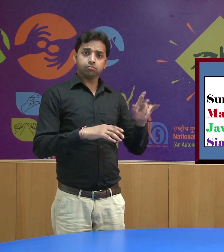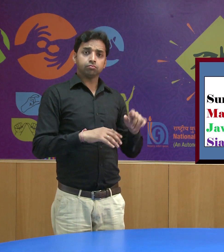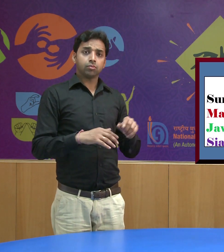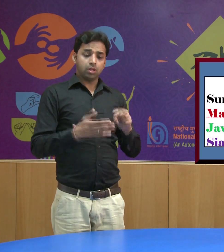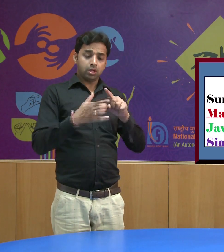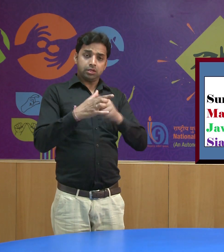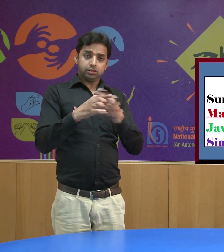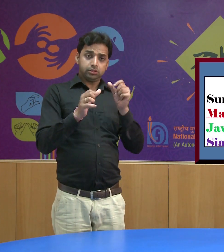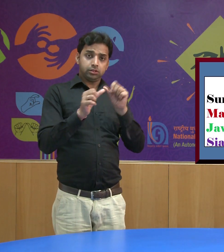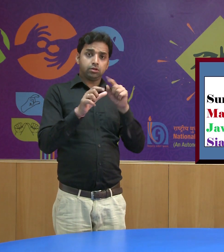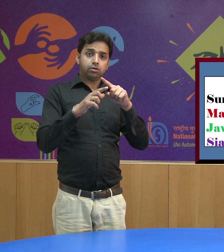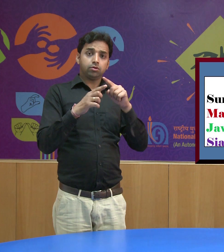Java,